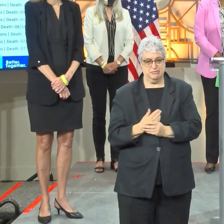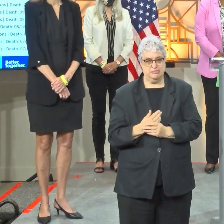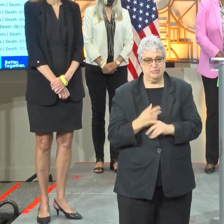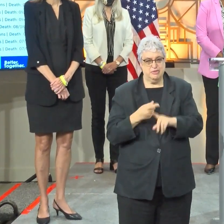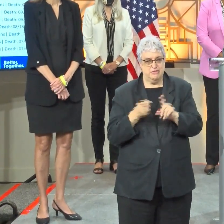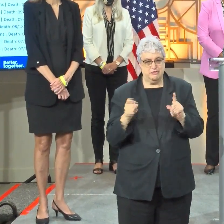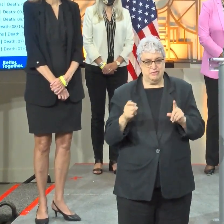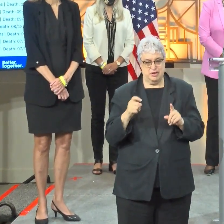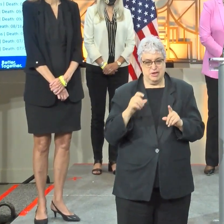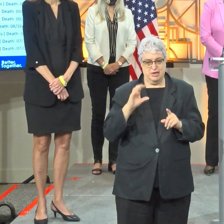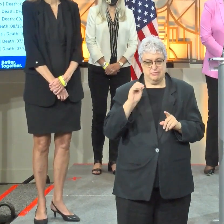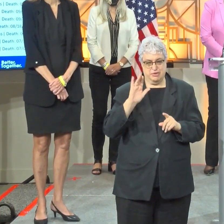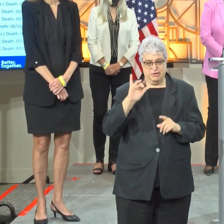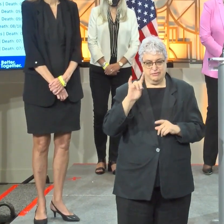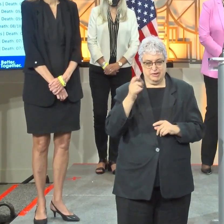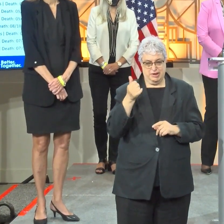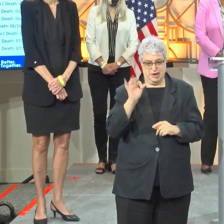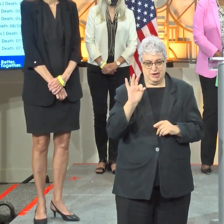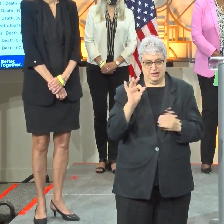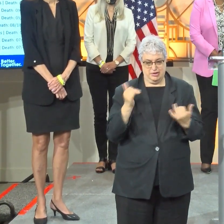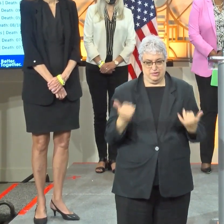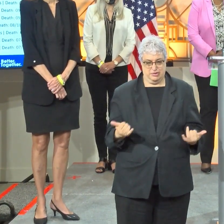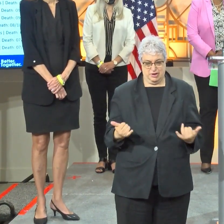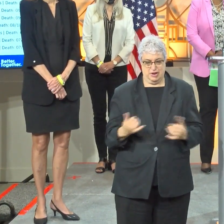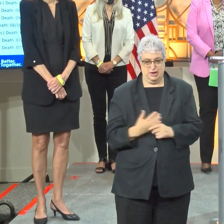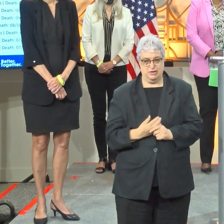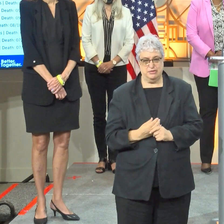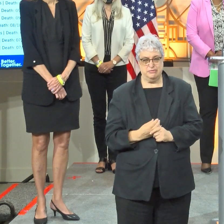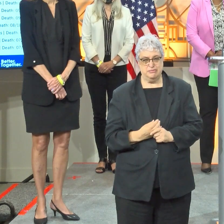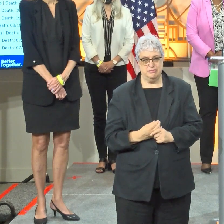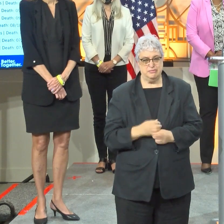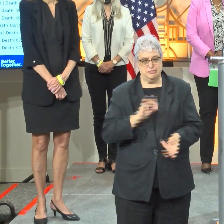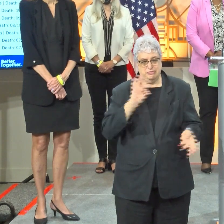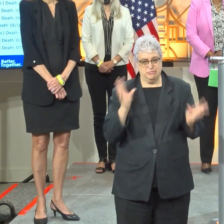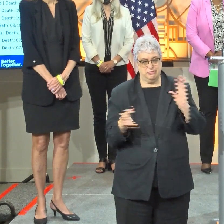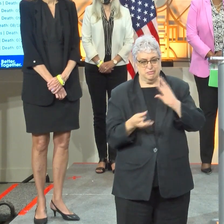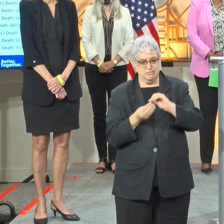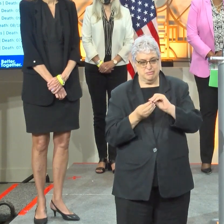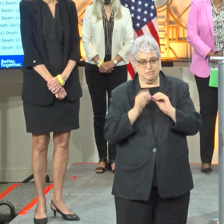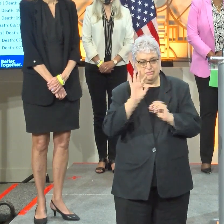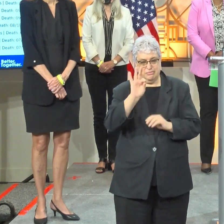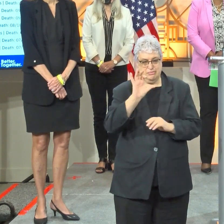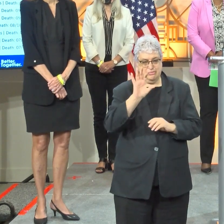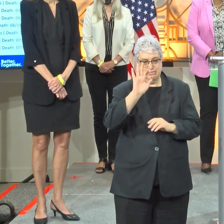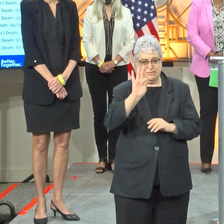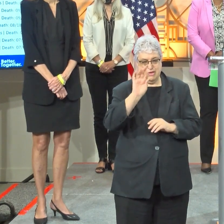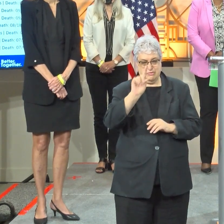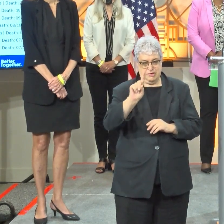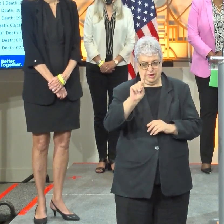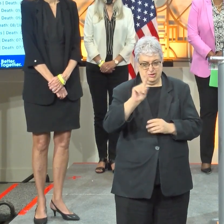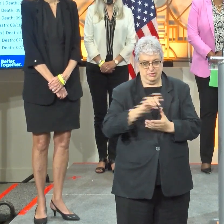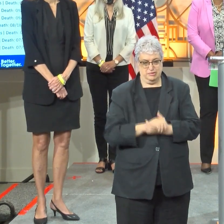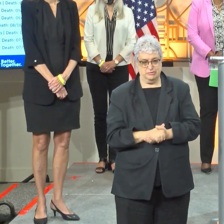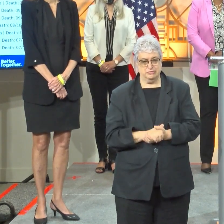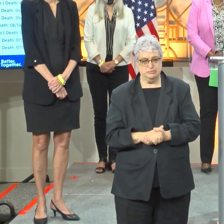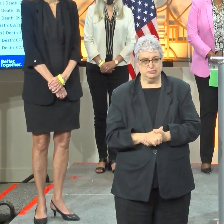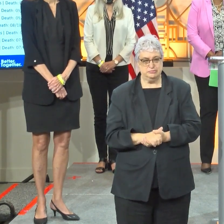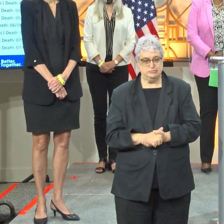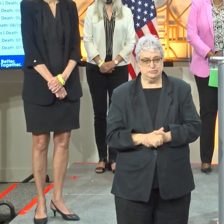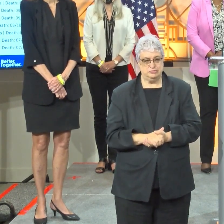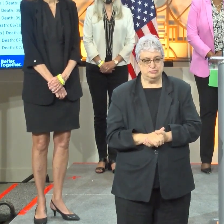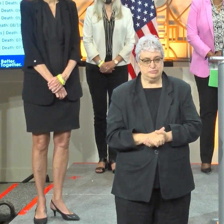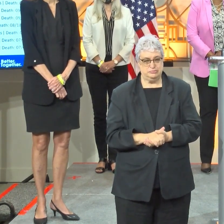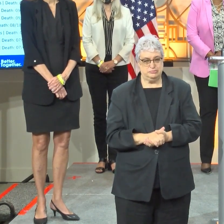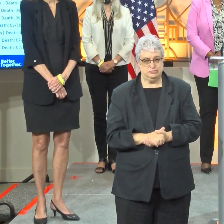result of COVID-19 today, and that brings Houston's total to 991. And when you